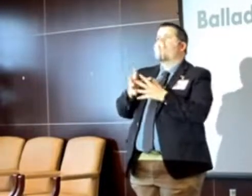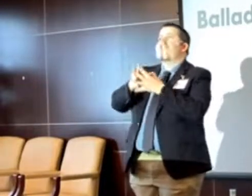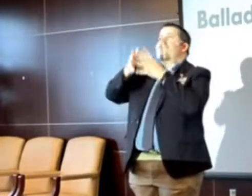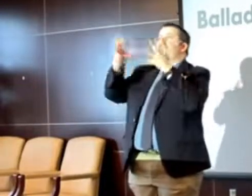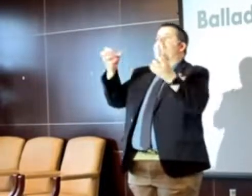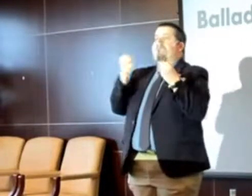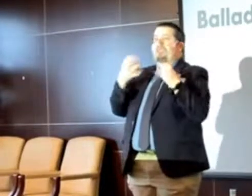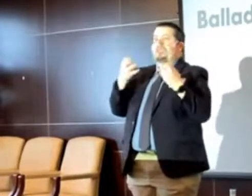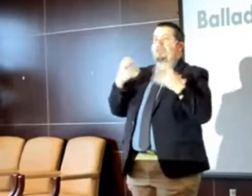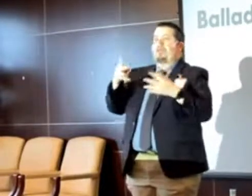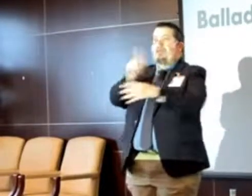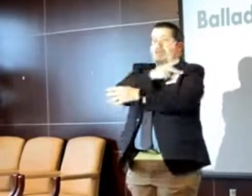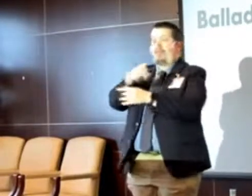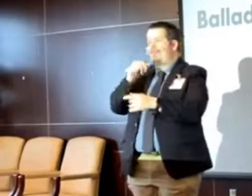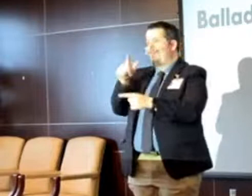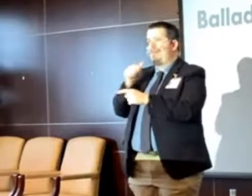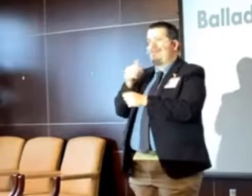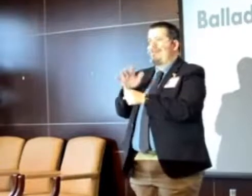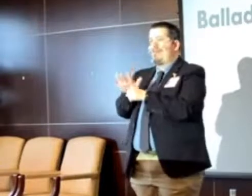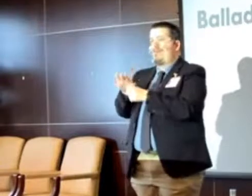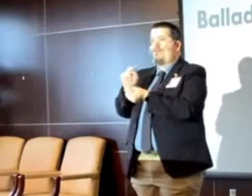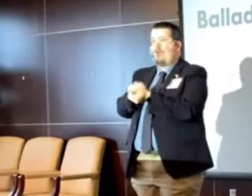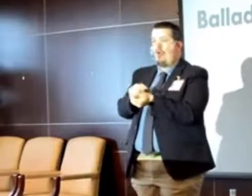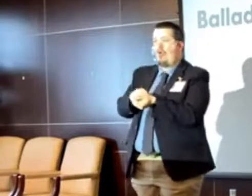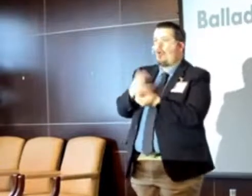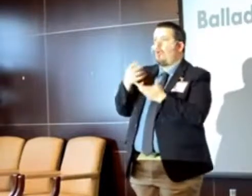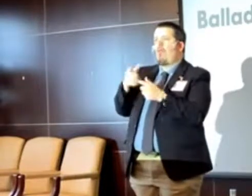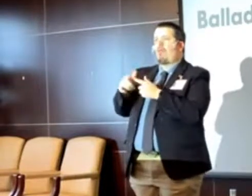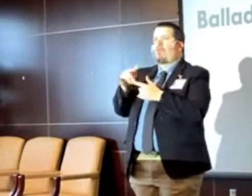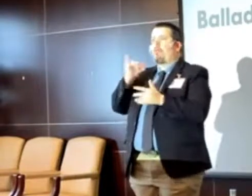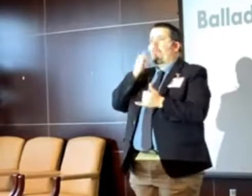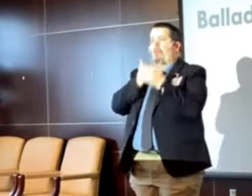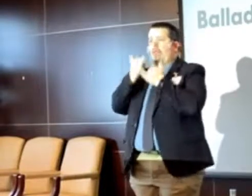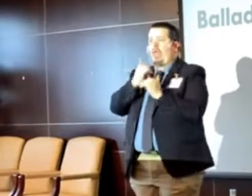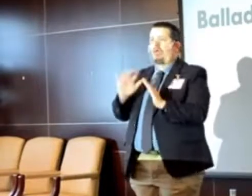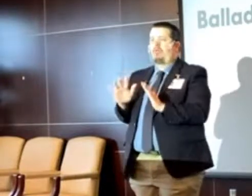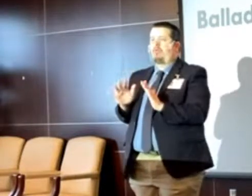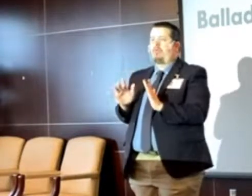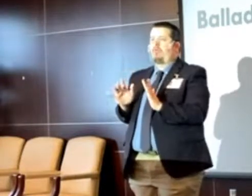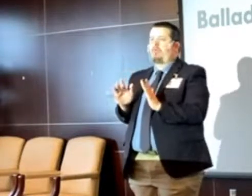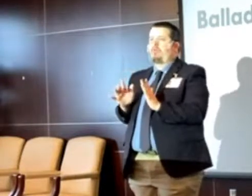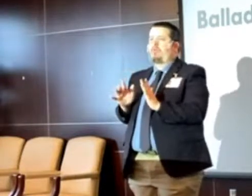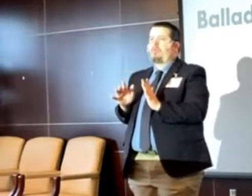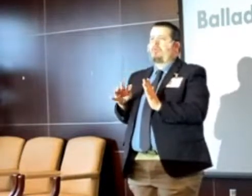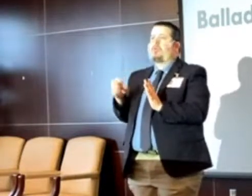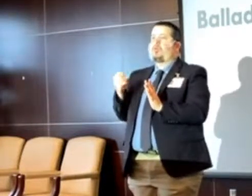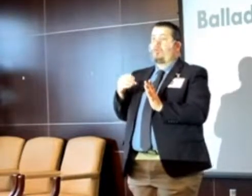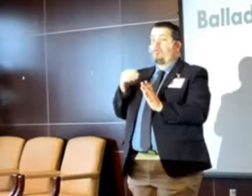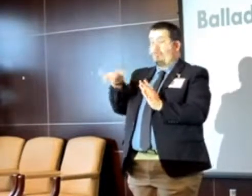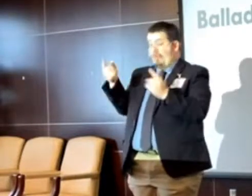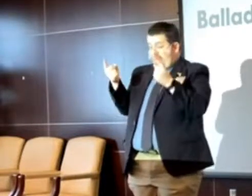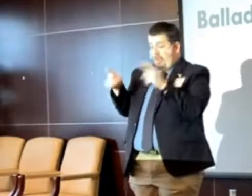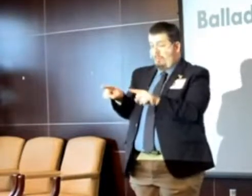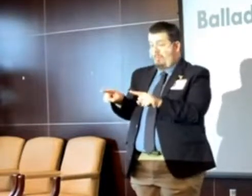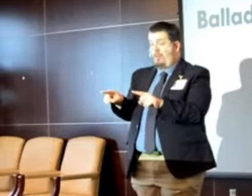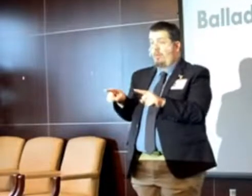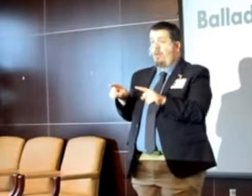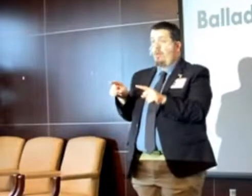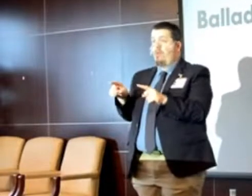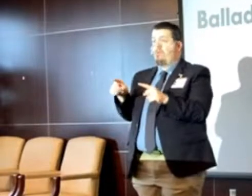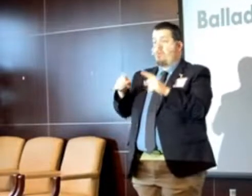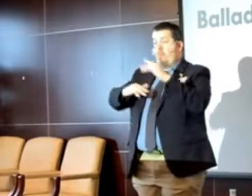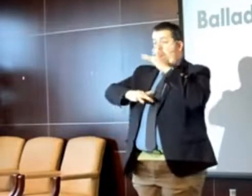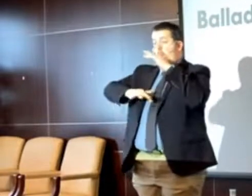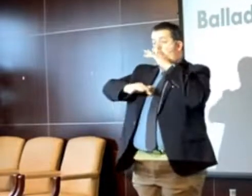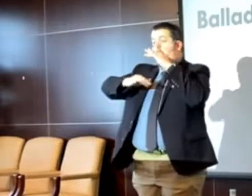nursing manpower so thin that they end up making mistakes. And so once that happens, once we hit